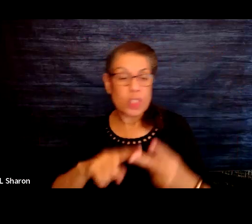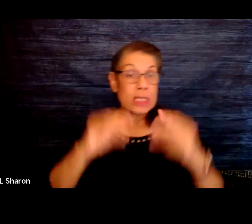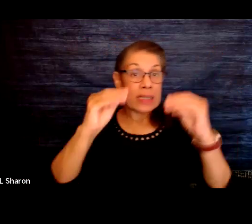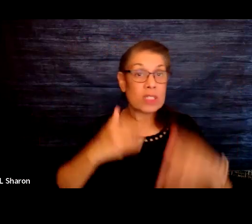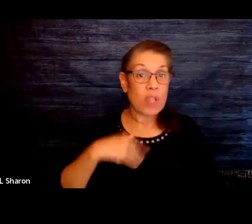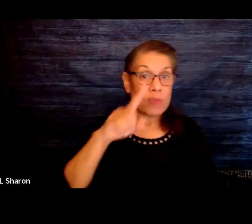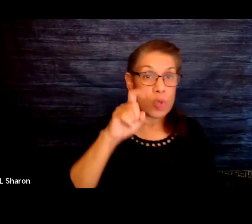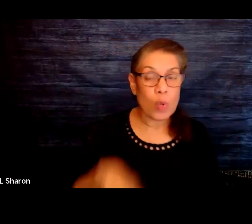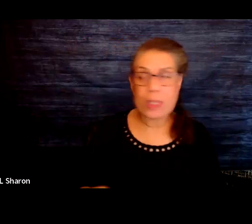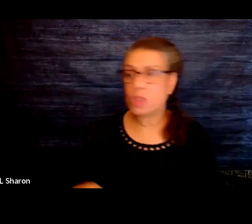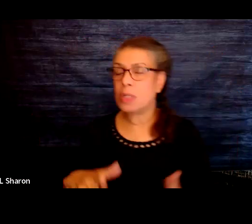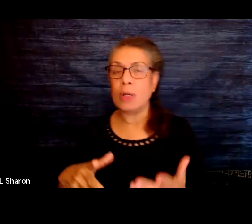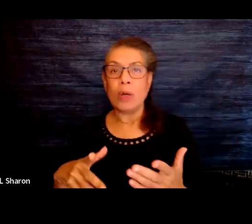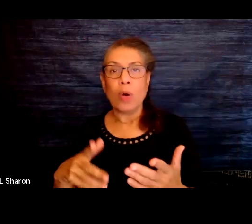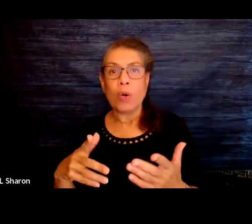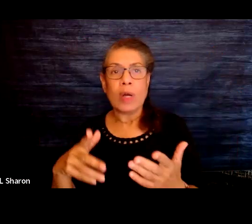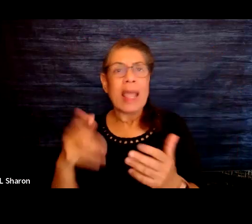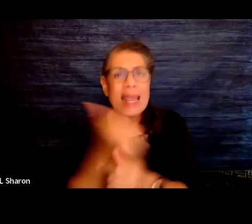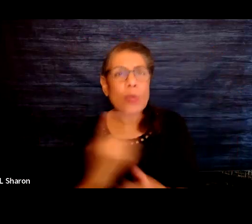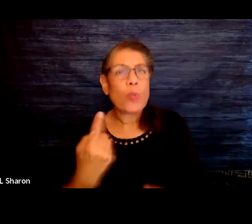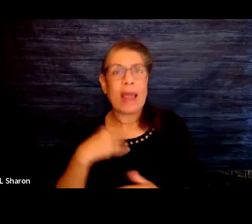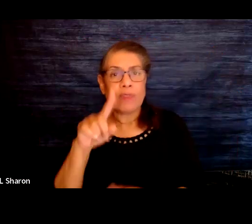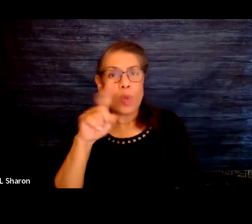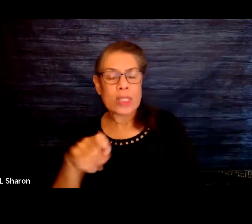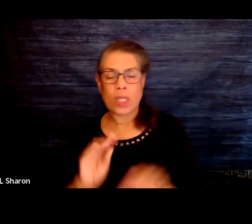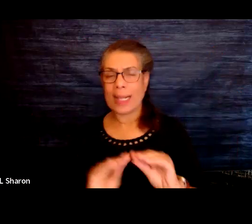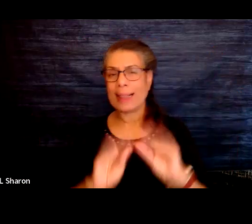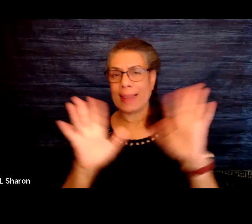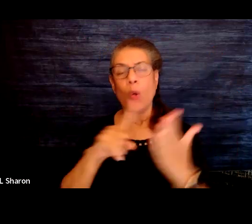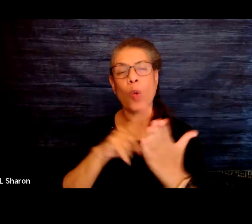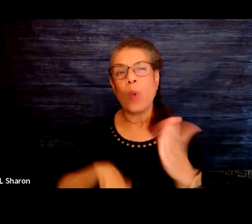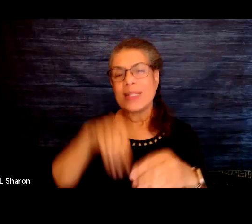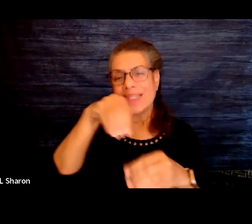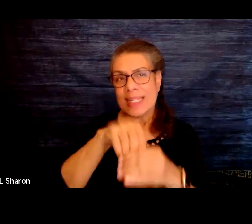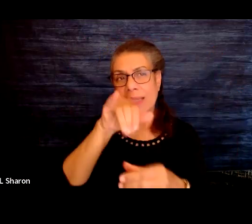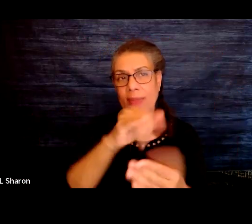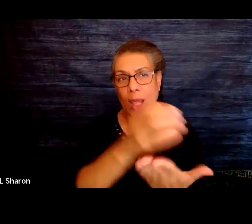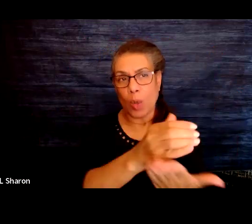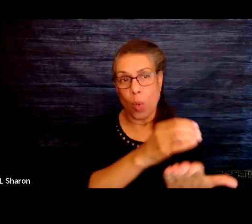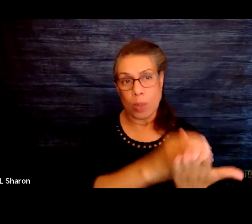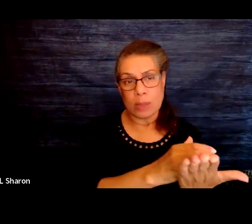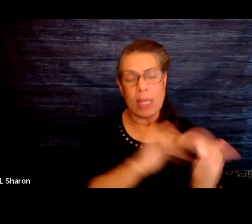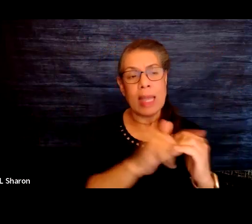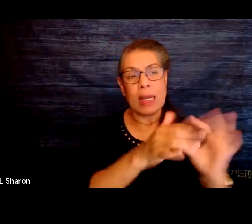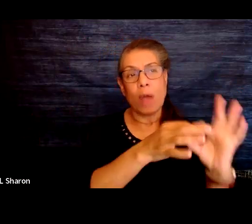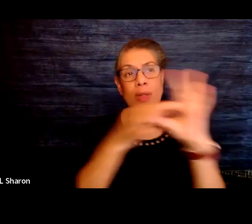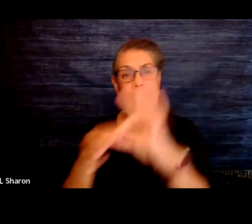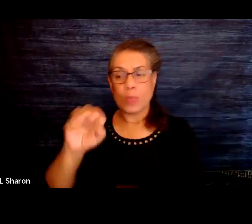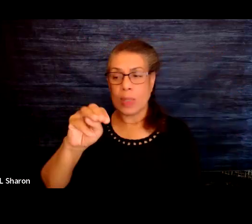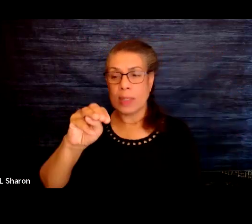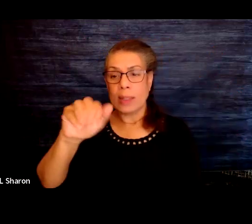a student has a question, we can be very clear about what was to be covered in that course and its relationship to